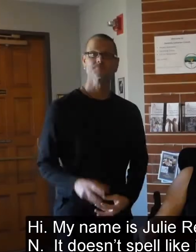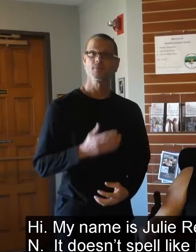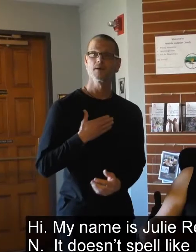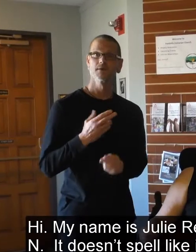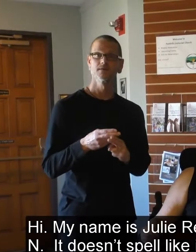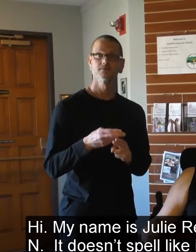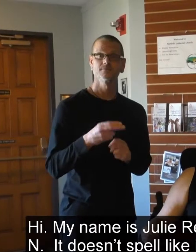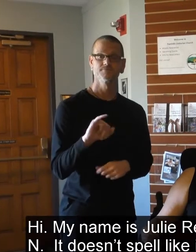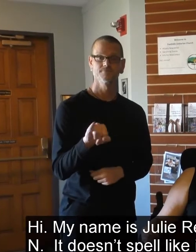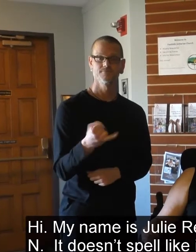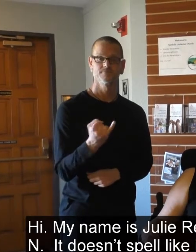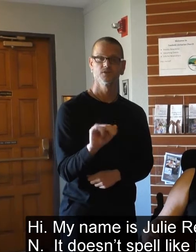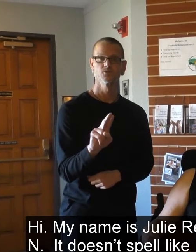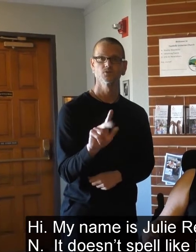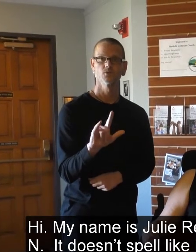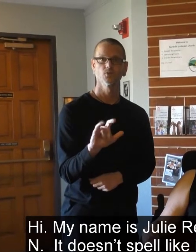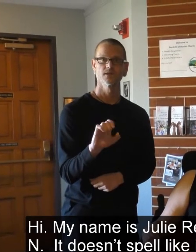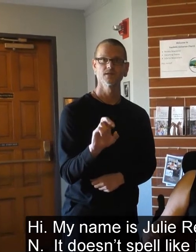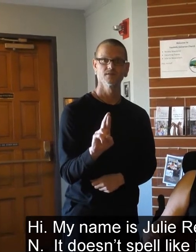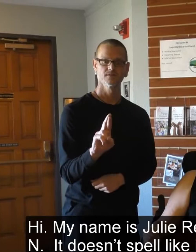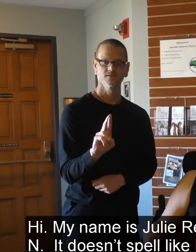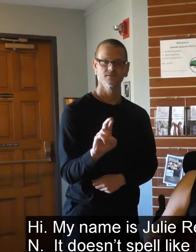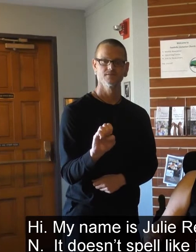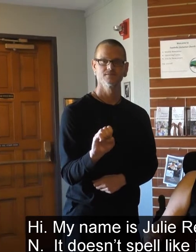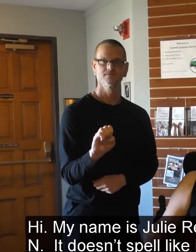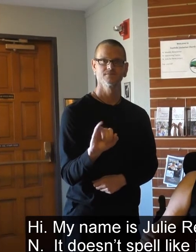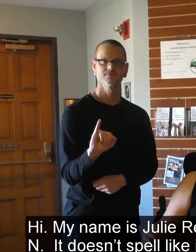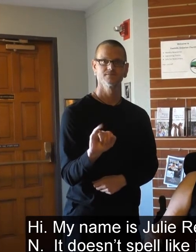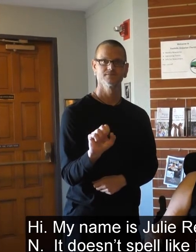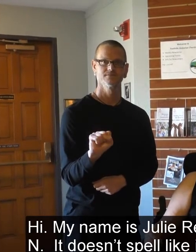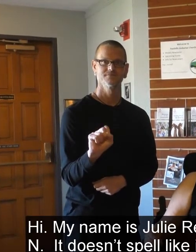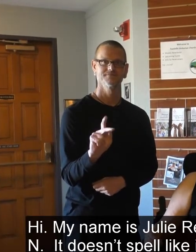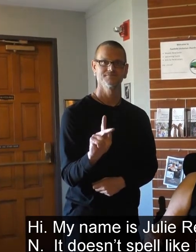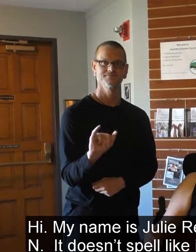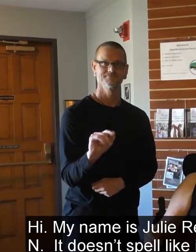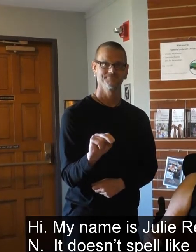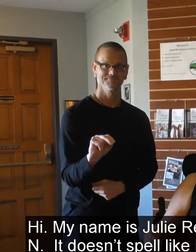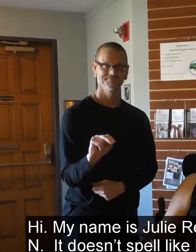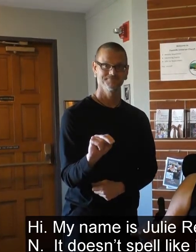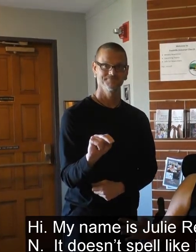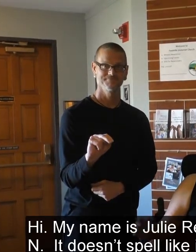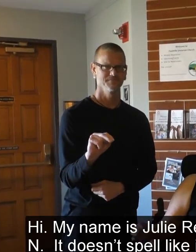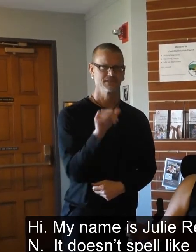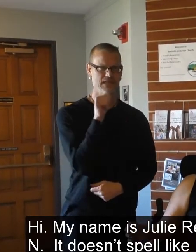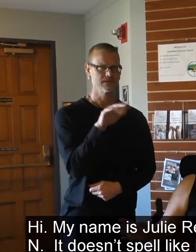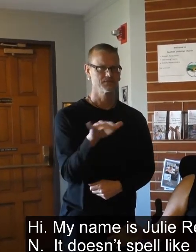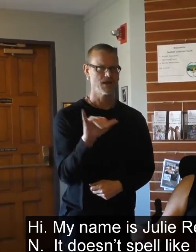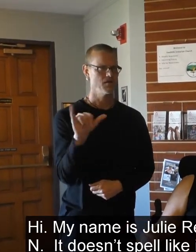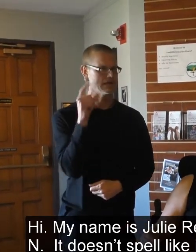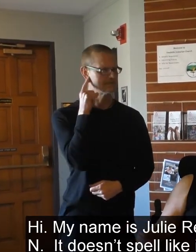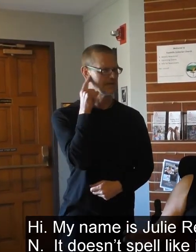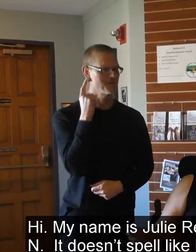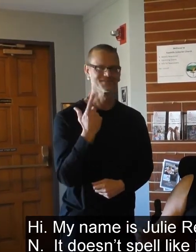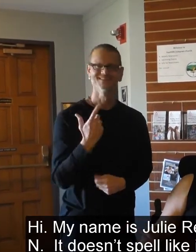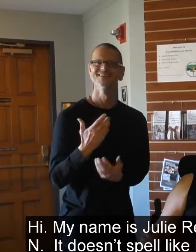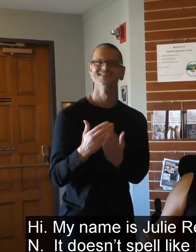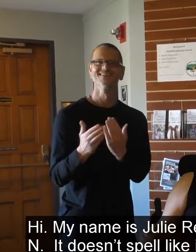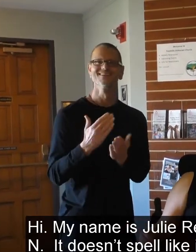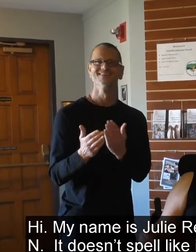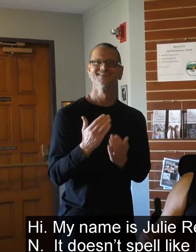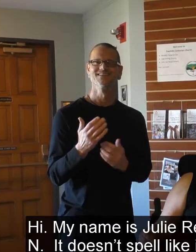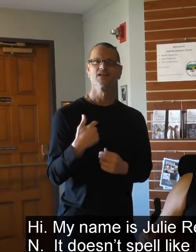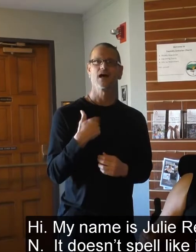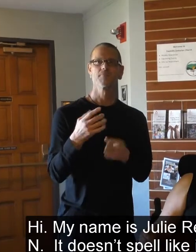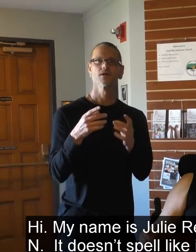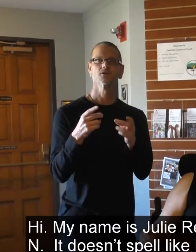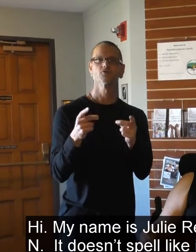My name is Julie Riskin. That's R-E-I-S-K-I-N. It doesn't spell like it sounds. Anyway, I'm